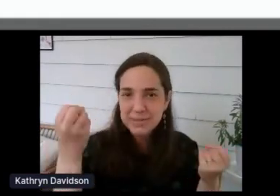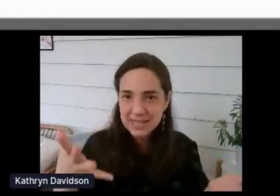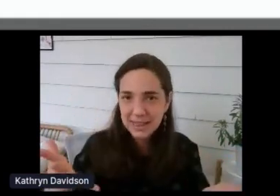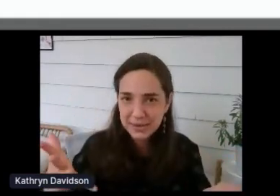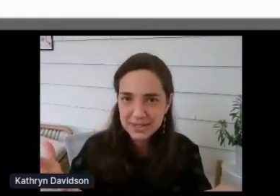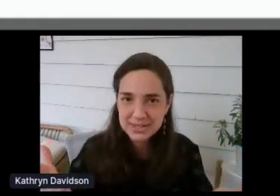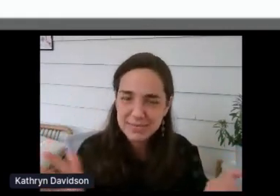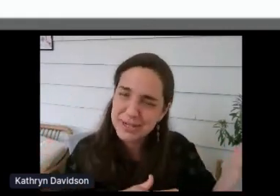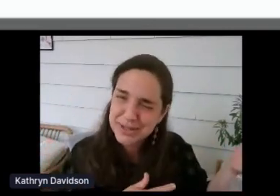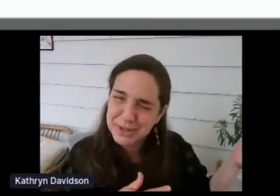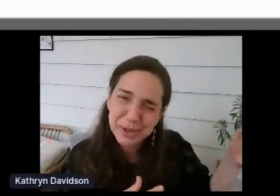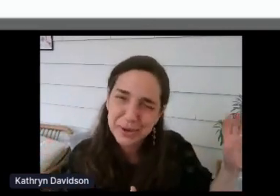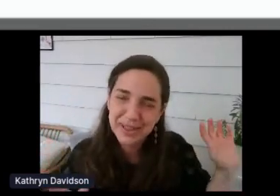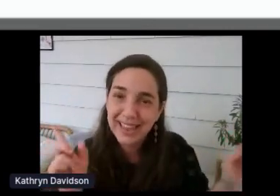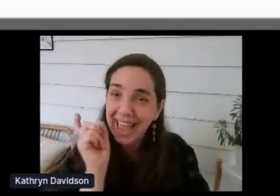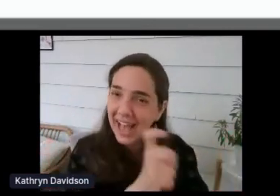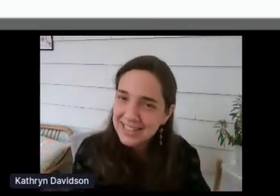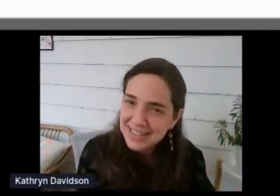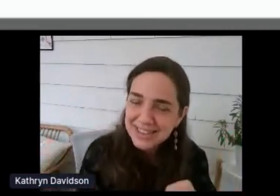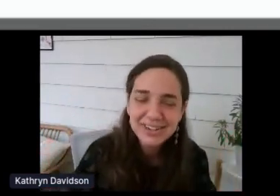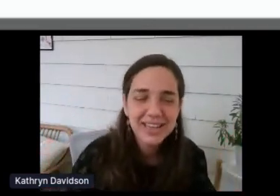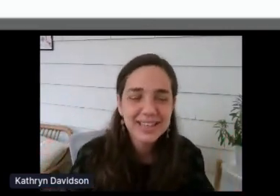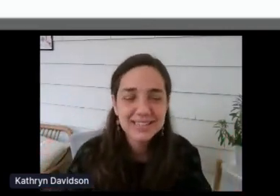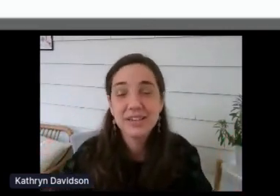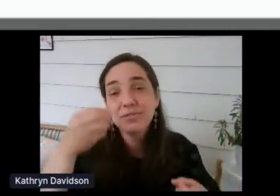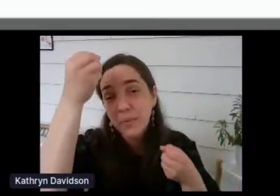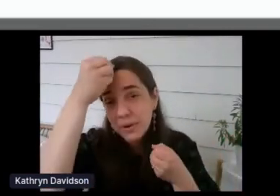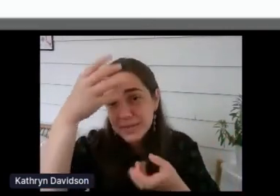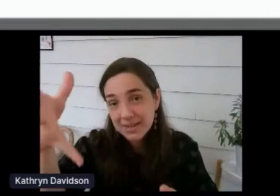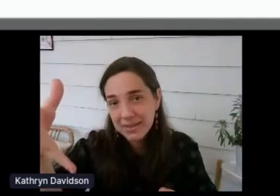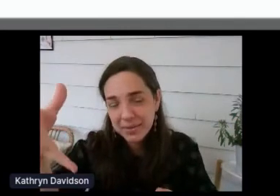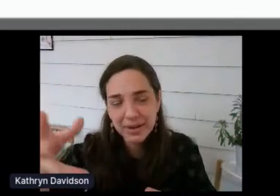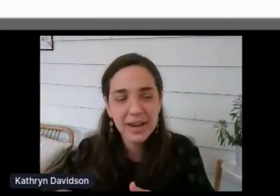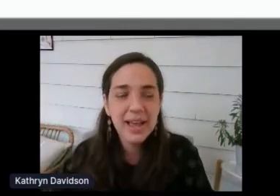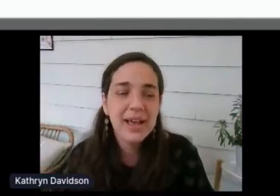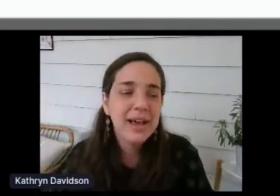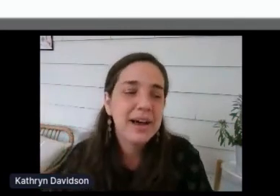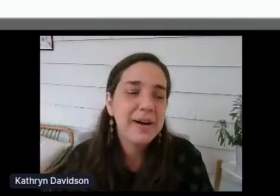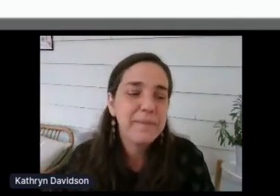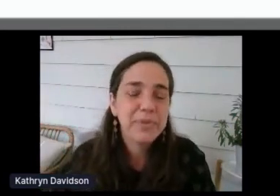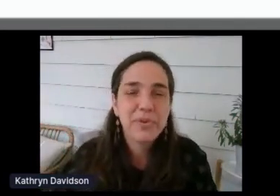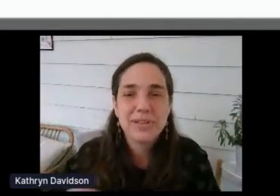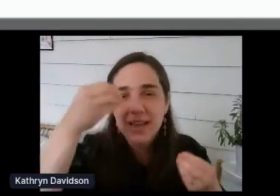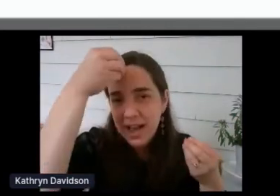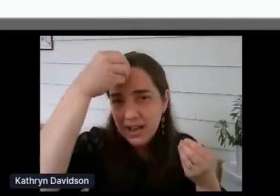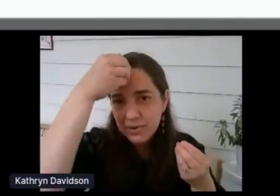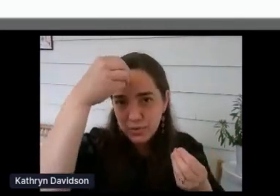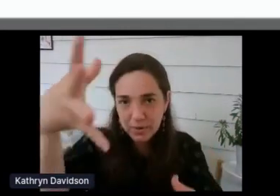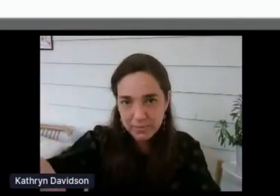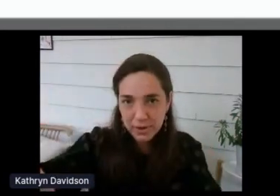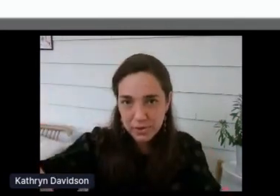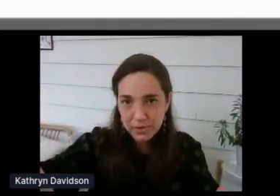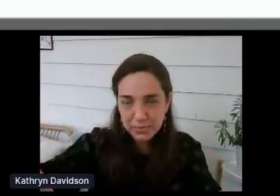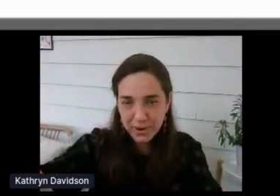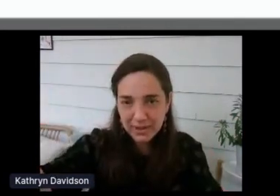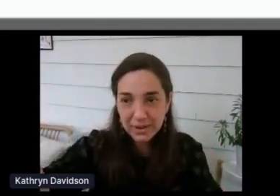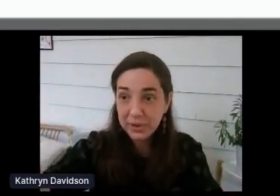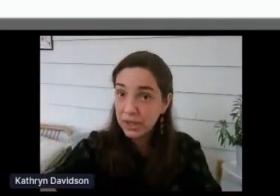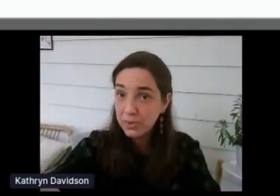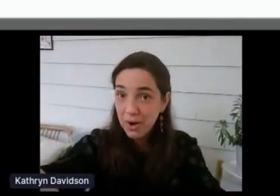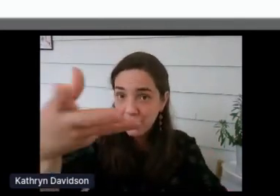lots of verbs in sign languages. I mentioned this earlier, that like ask that are like this. Inform is another one. So you can say, I inform